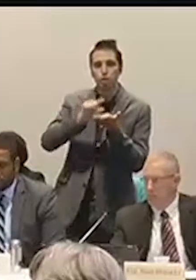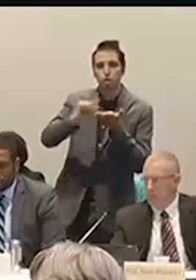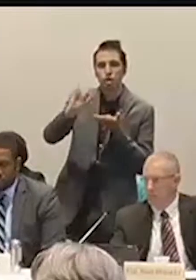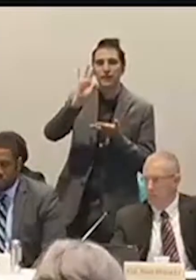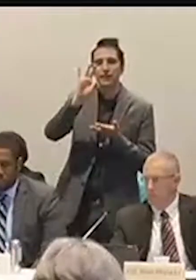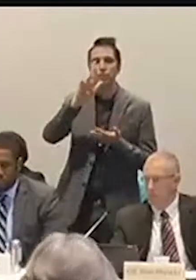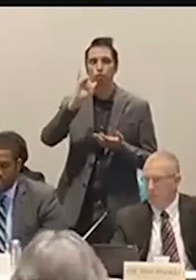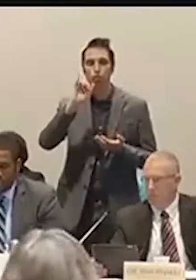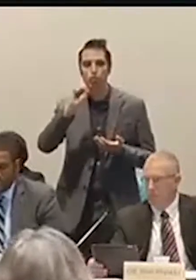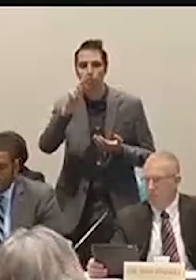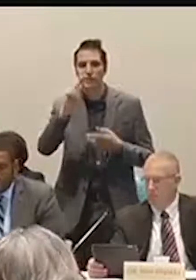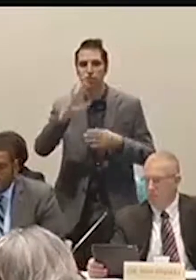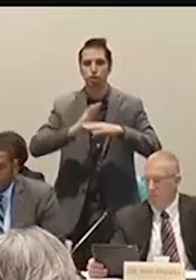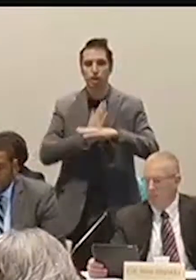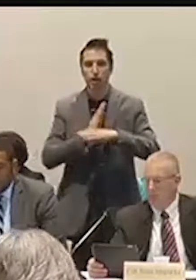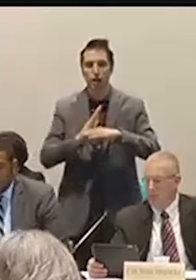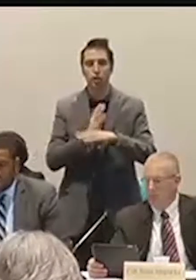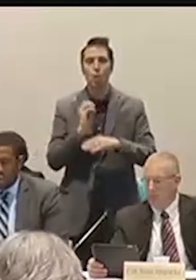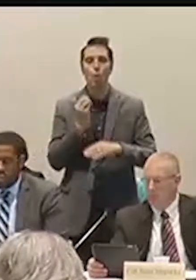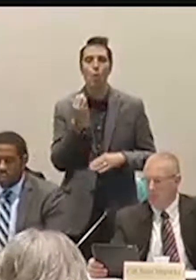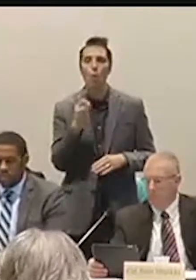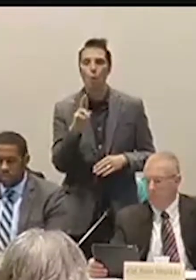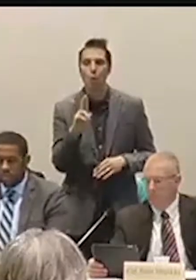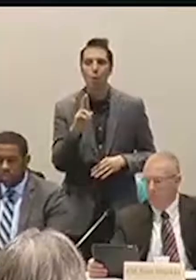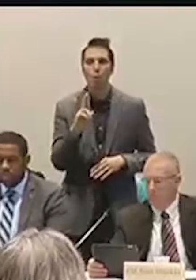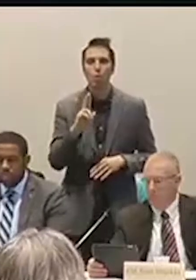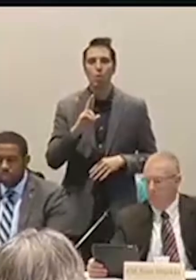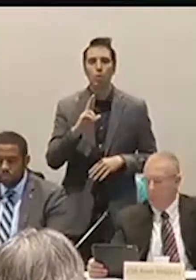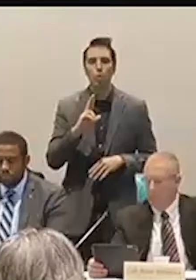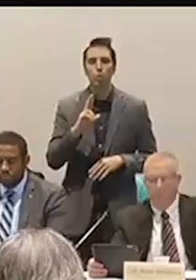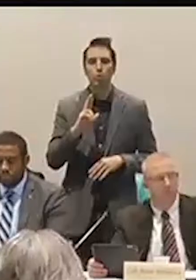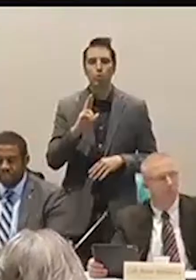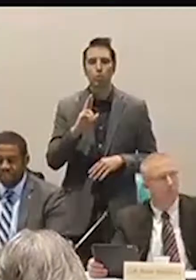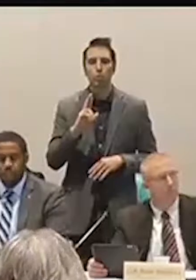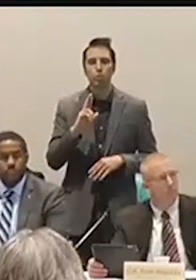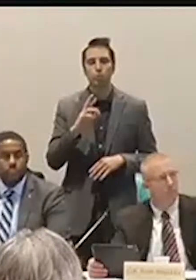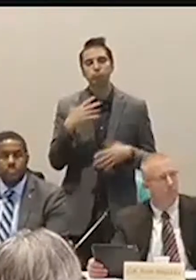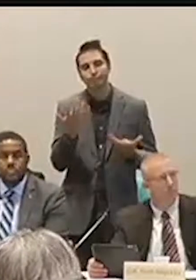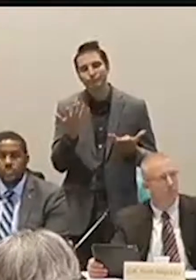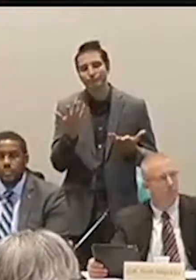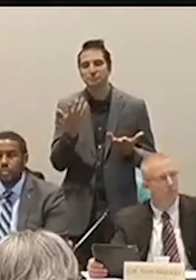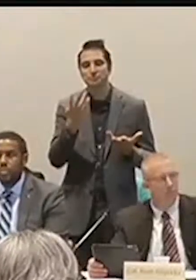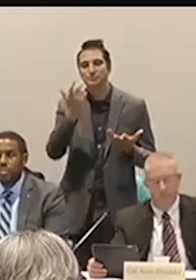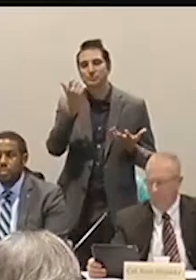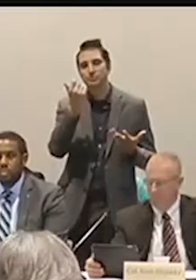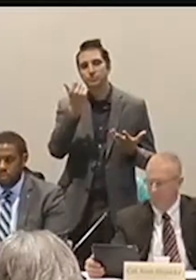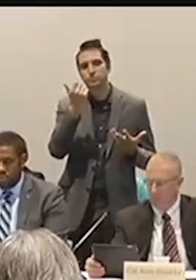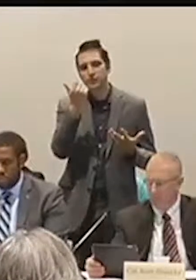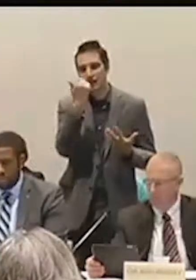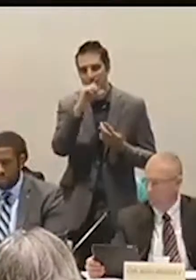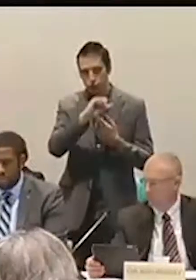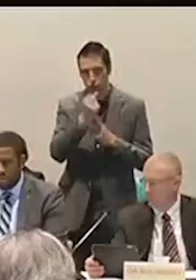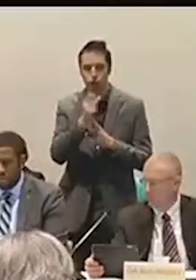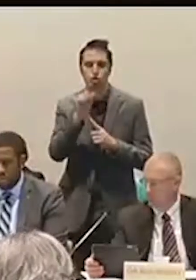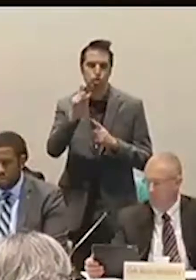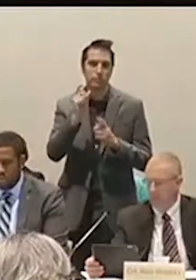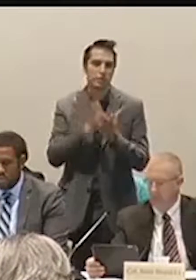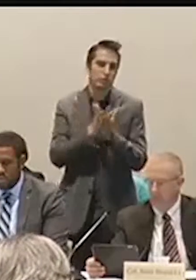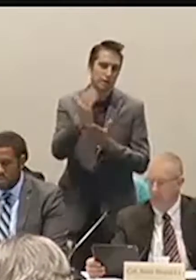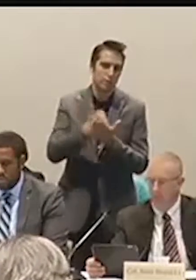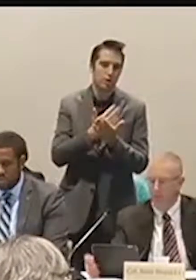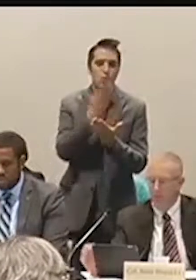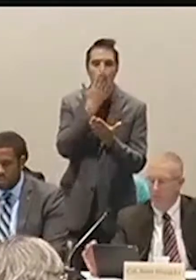risk sharing or cost sharing. But it in any case, it should certainly be transparent